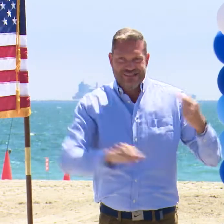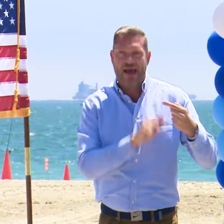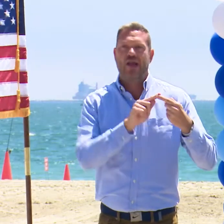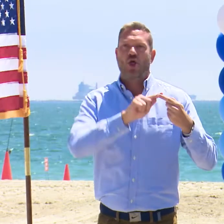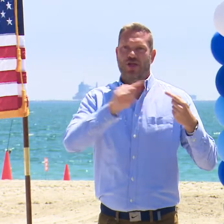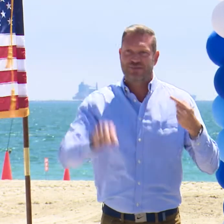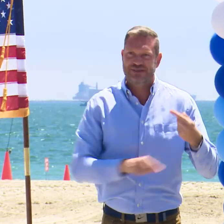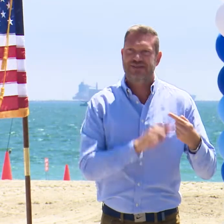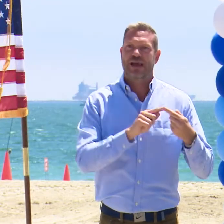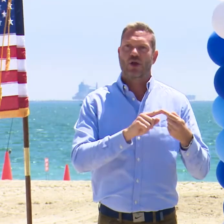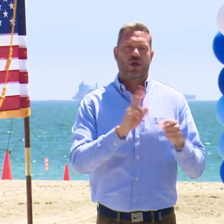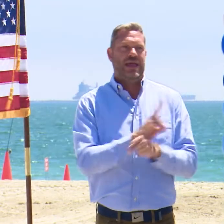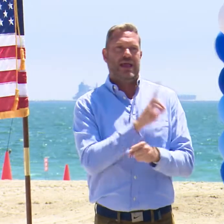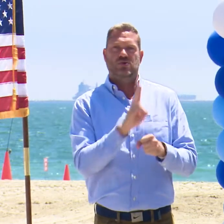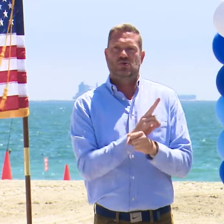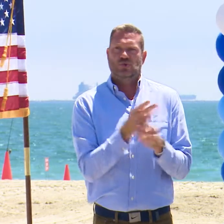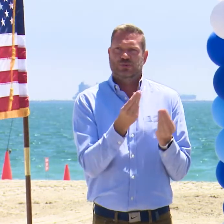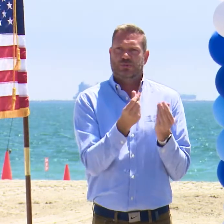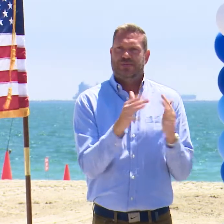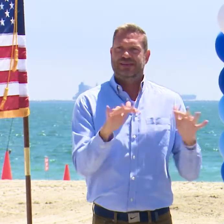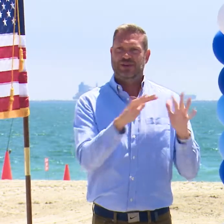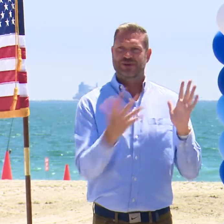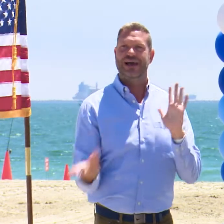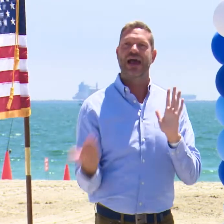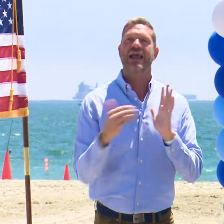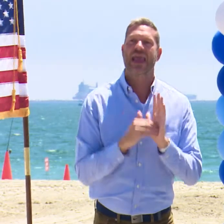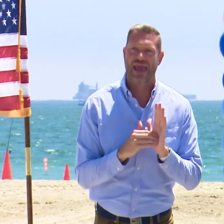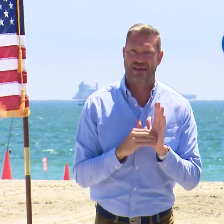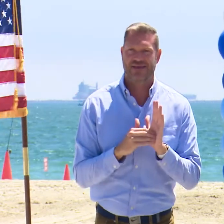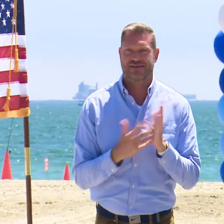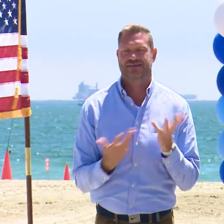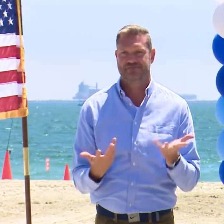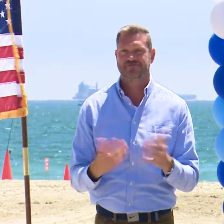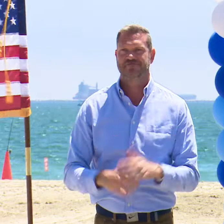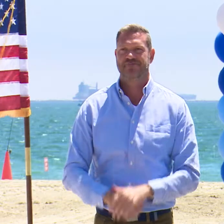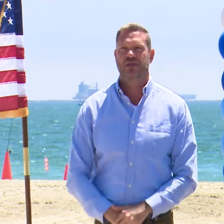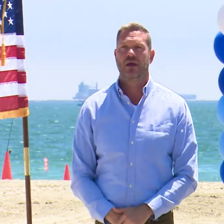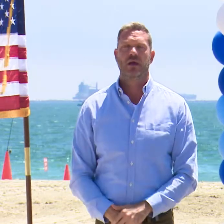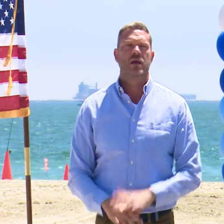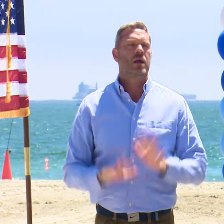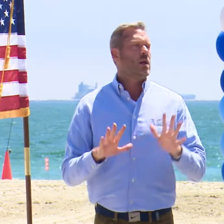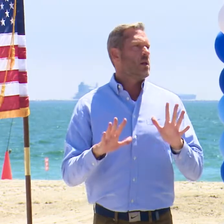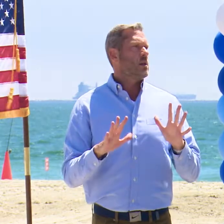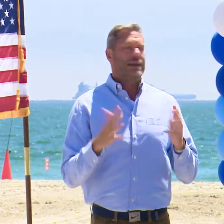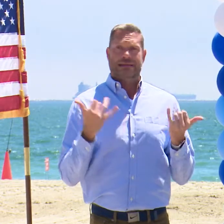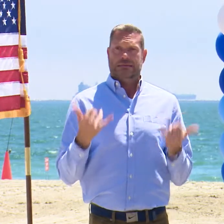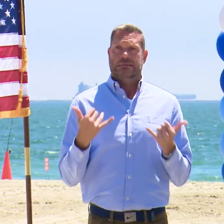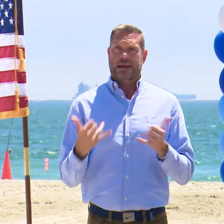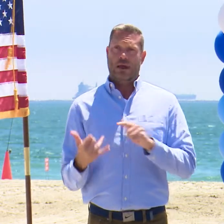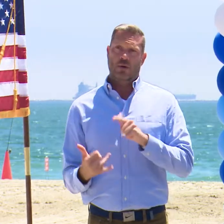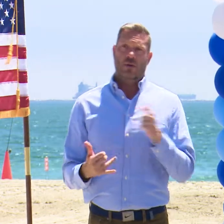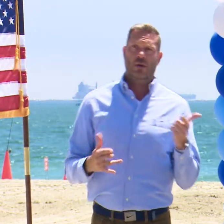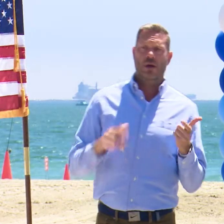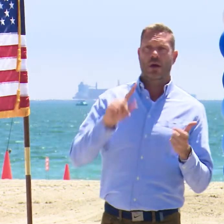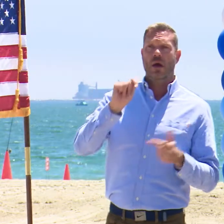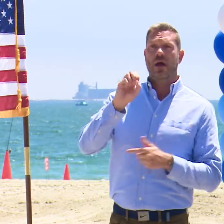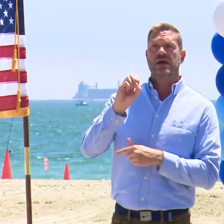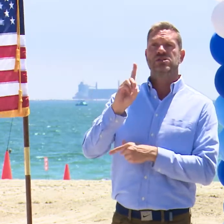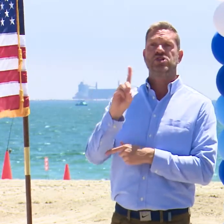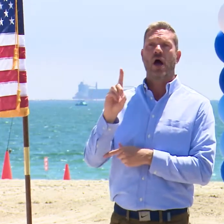use materials over again. I wanted to next introduce Todd Leland,